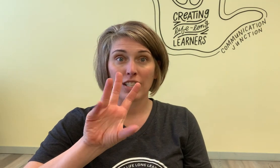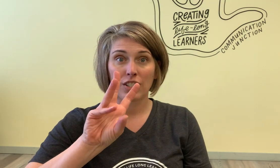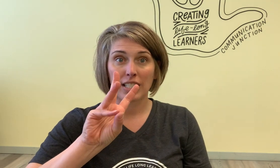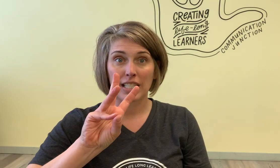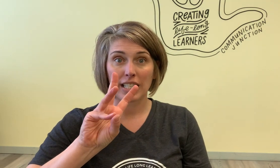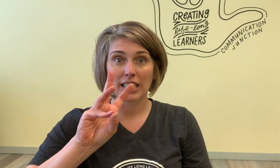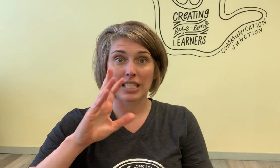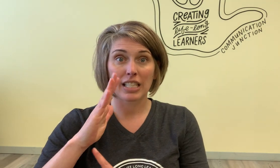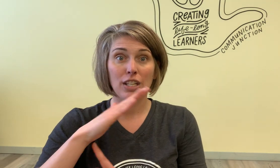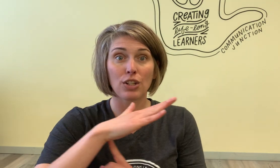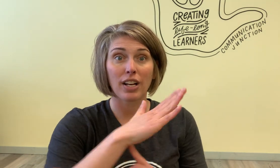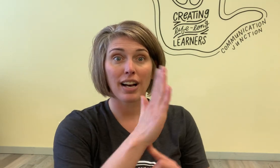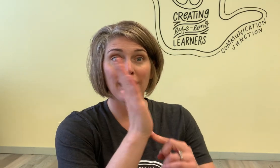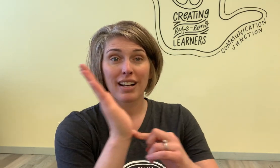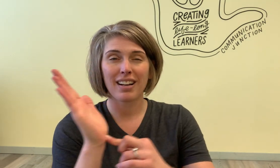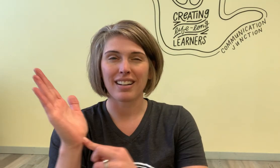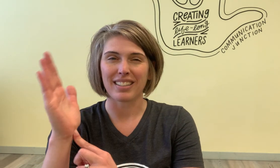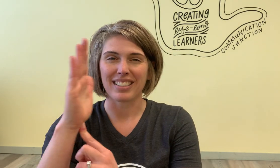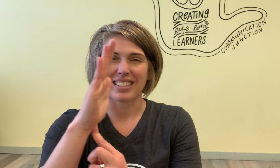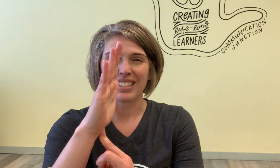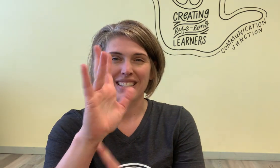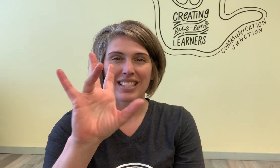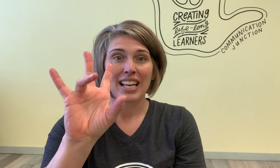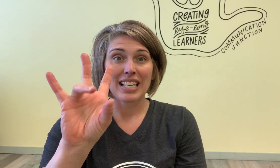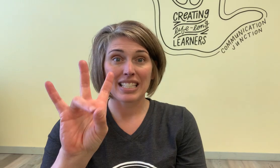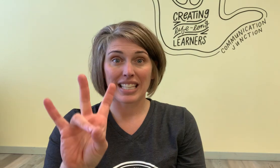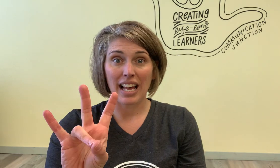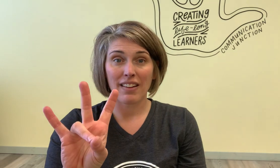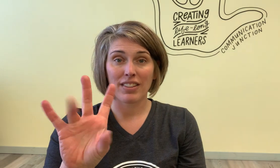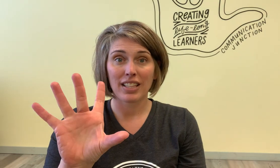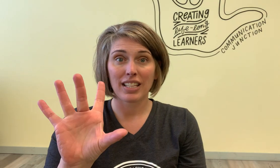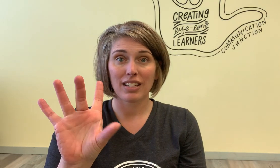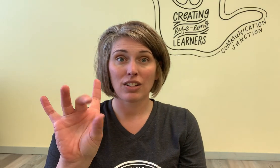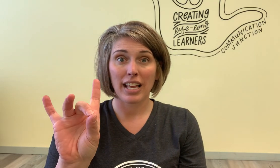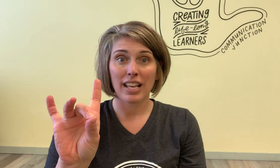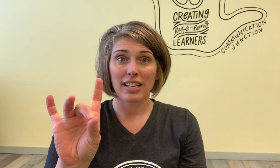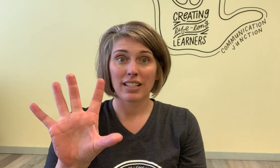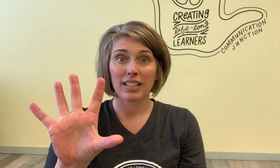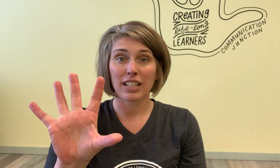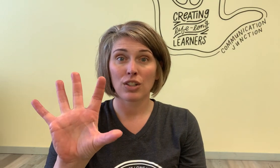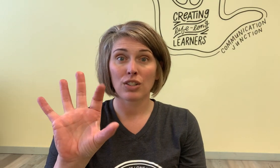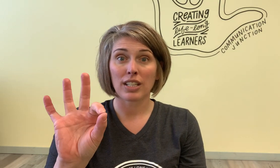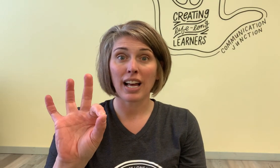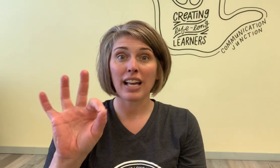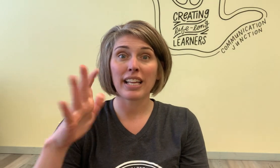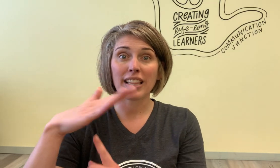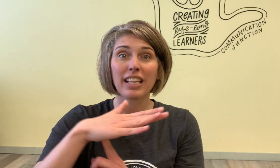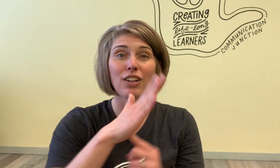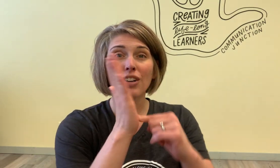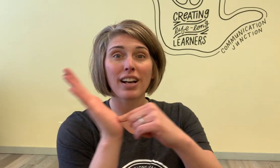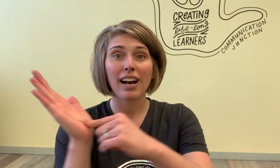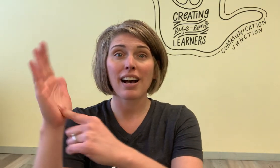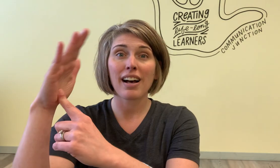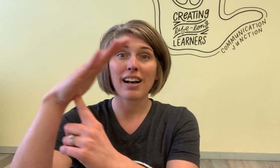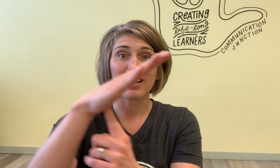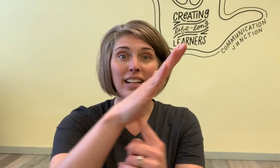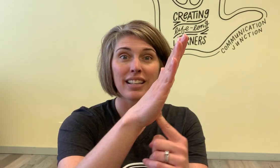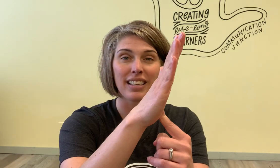little, six little kites. Seven little, eight little, nine little